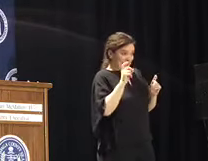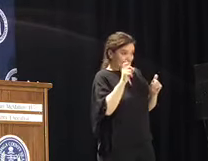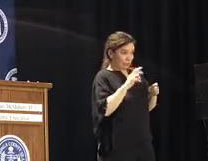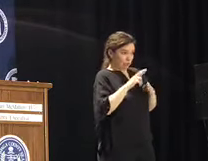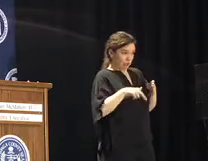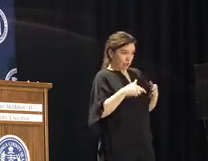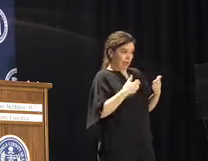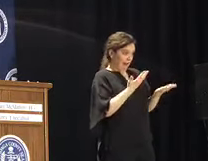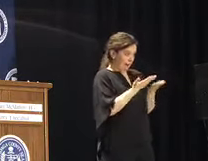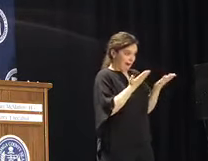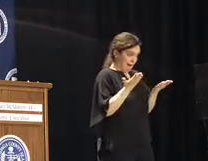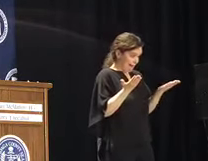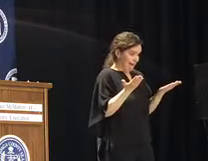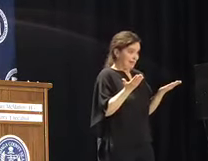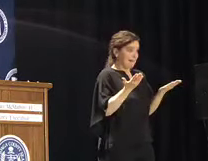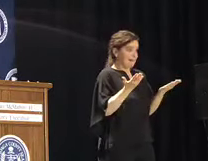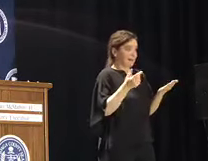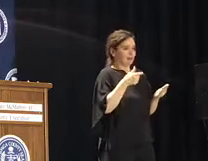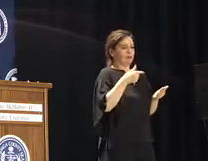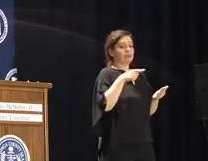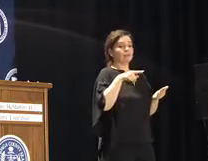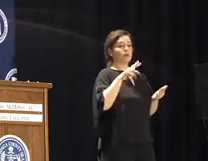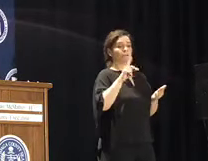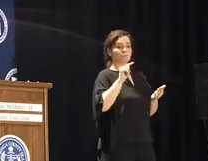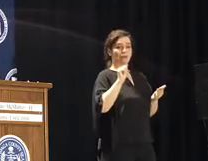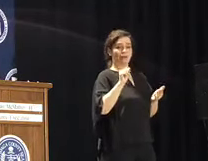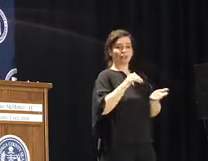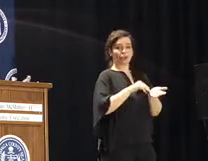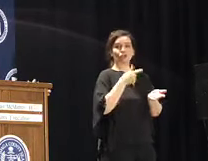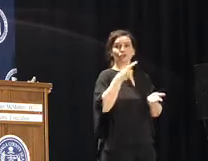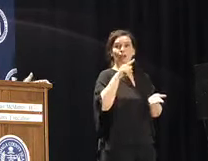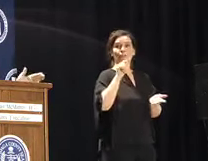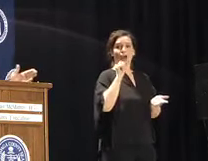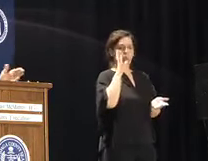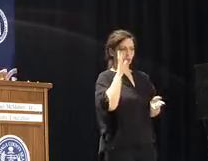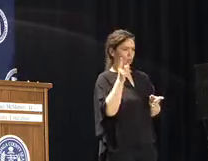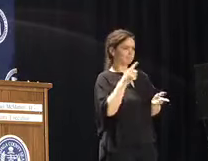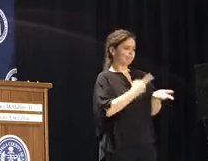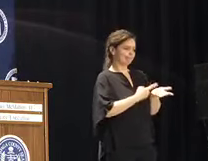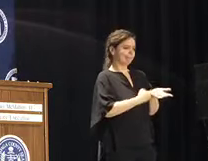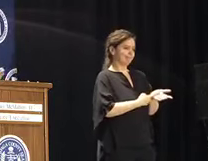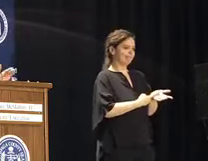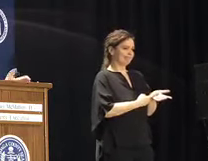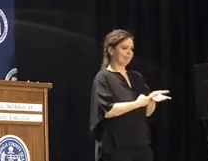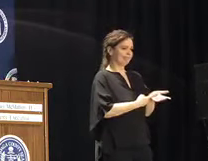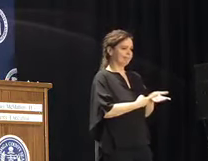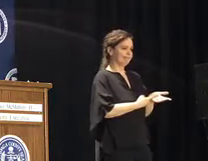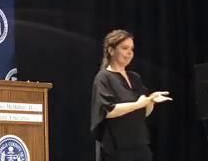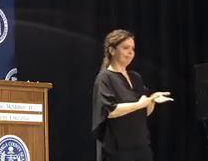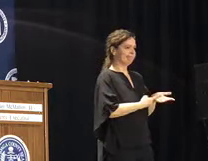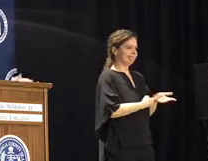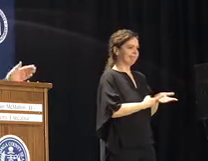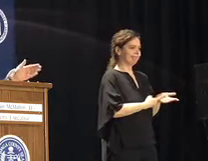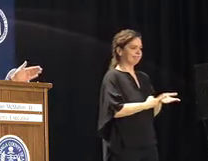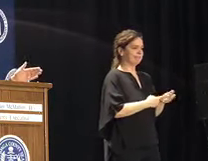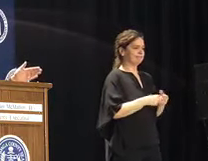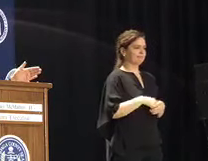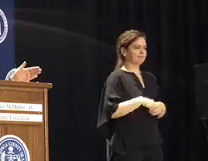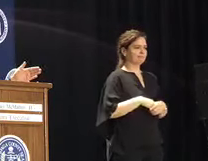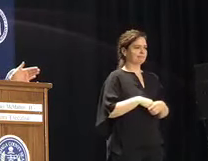and they do their jobs very, very well. And then we're going to get people in quarantine. And now we're going to start seeing people coming out of quarantine. We're going to